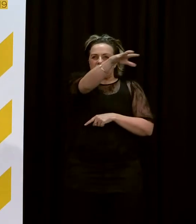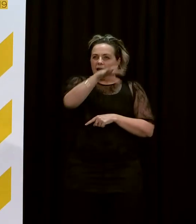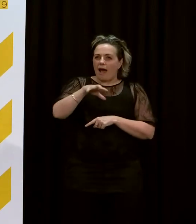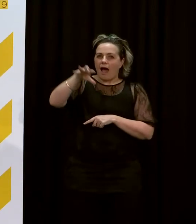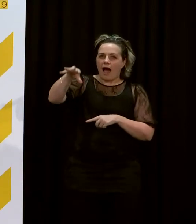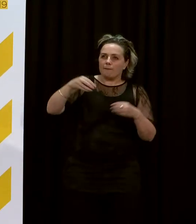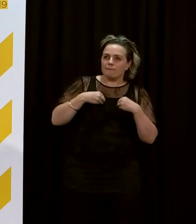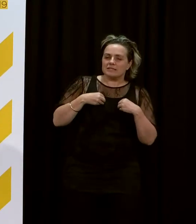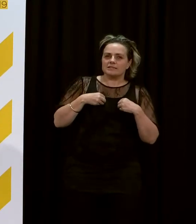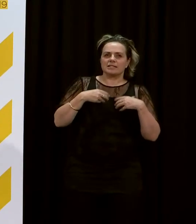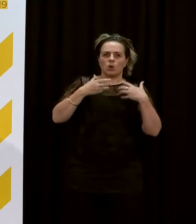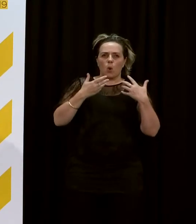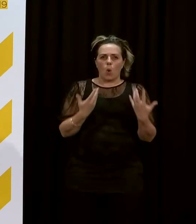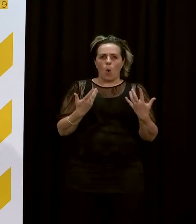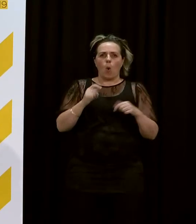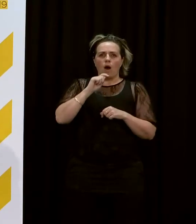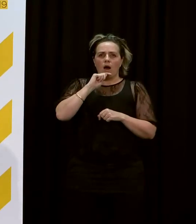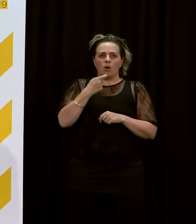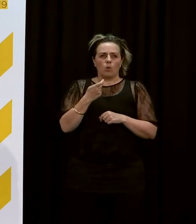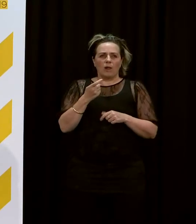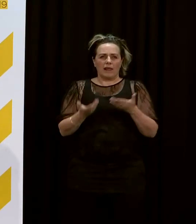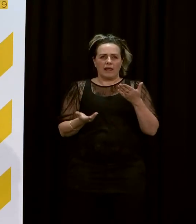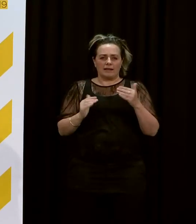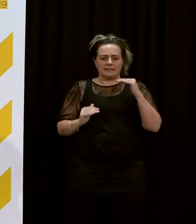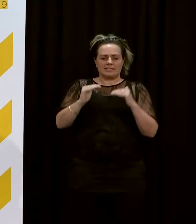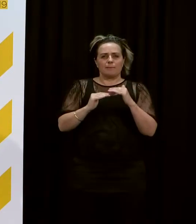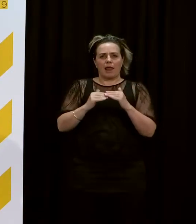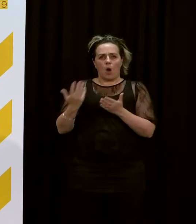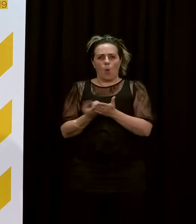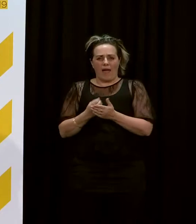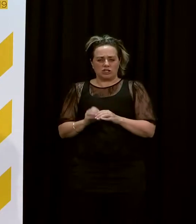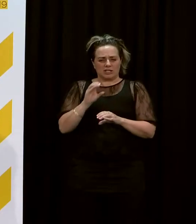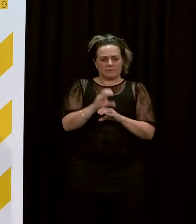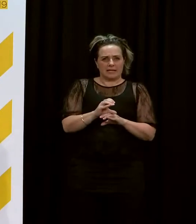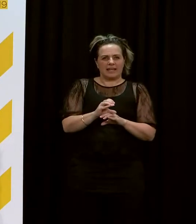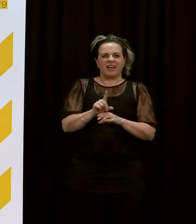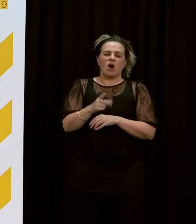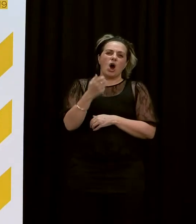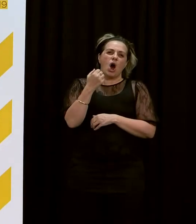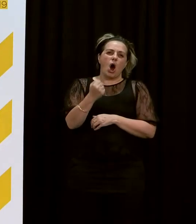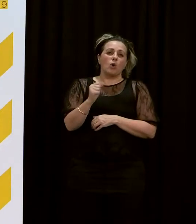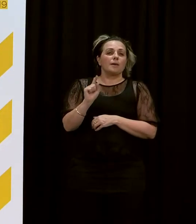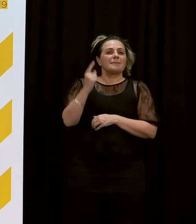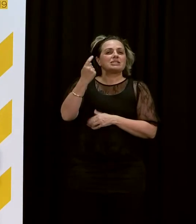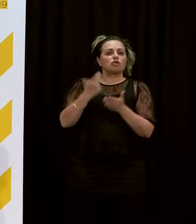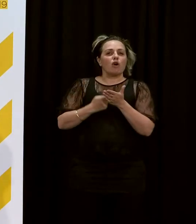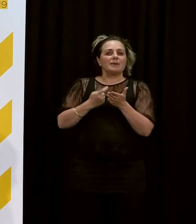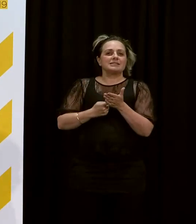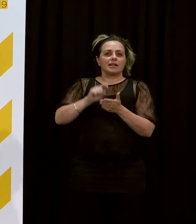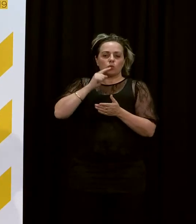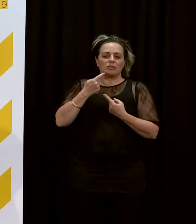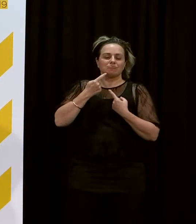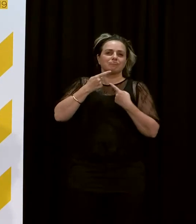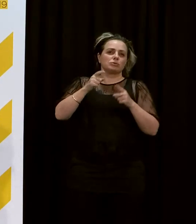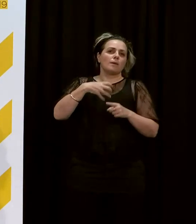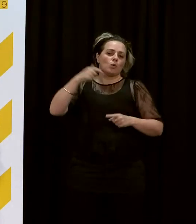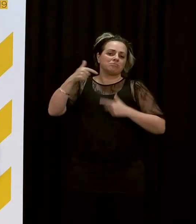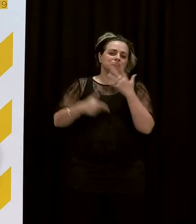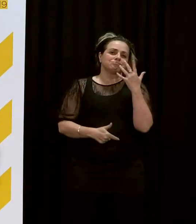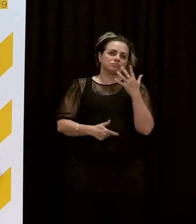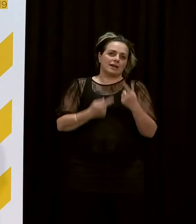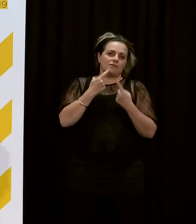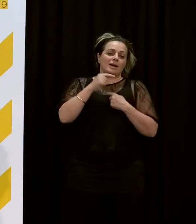depend on falls in revenue similar to the wage subsidy? If you don't mind, I am going to let Minister Robertson just stick with sharing more